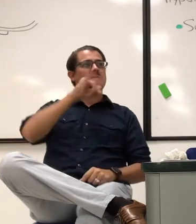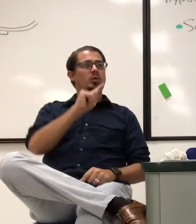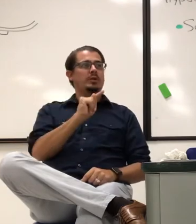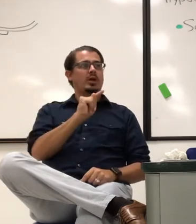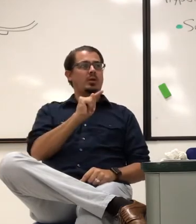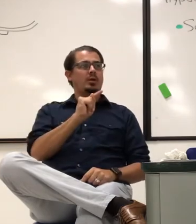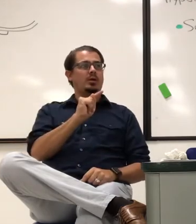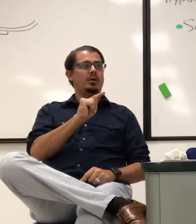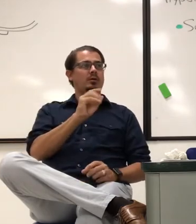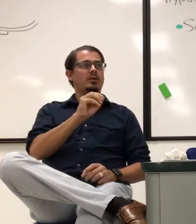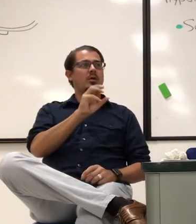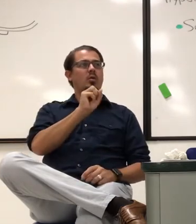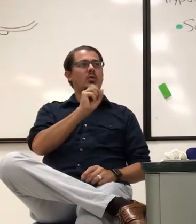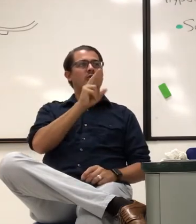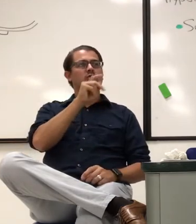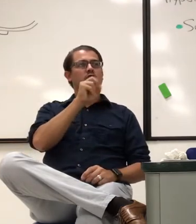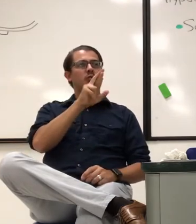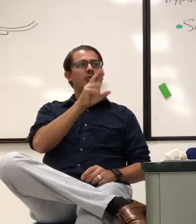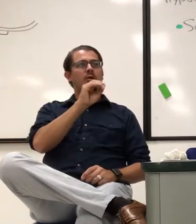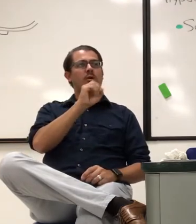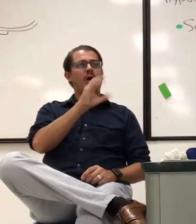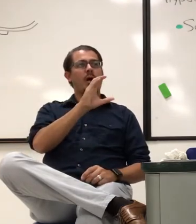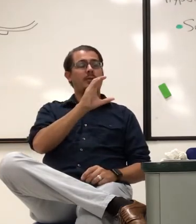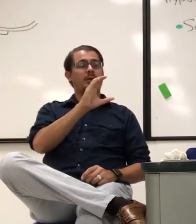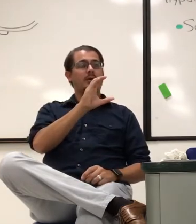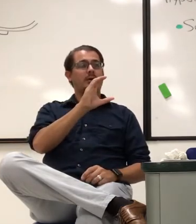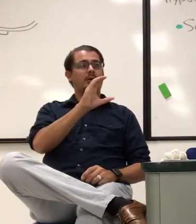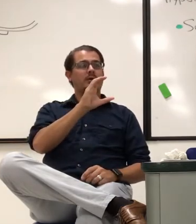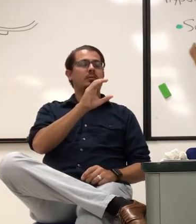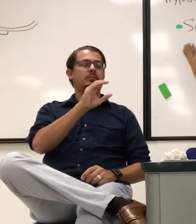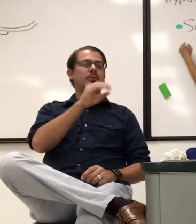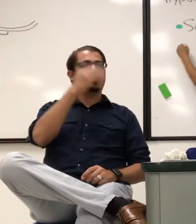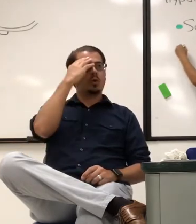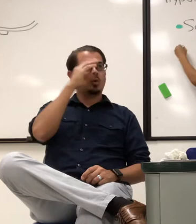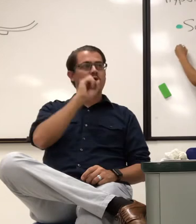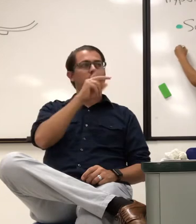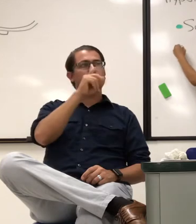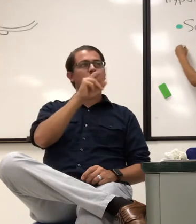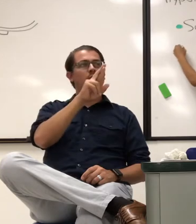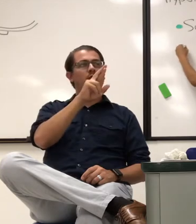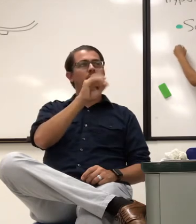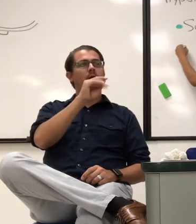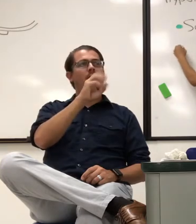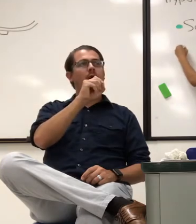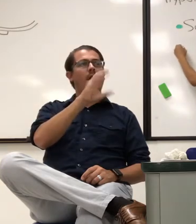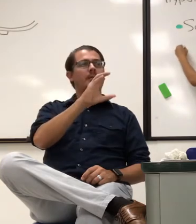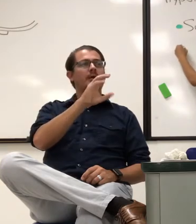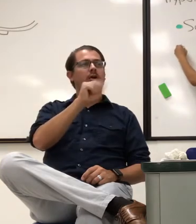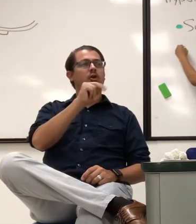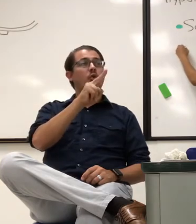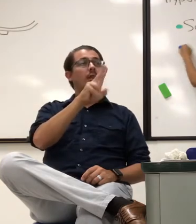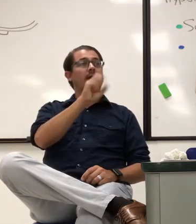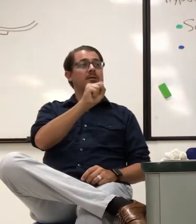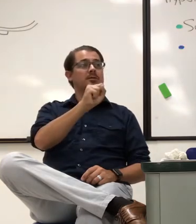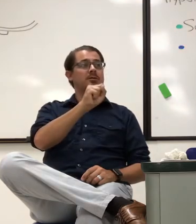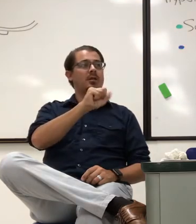So no supraoptic nucleus, also know another one called paraventricular nucleus. I'll color it the cell